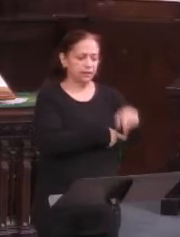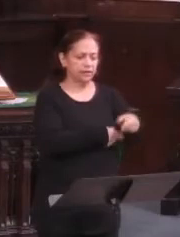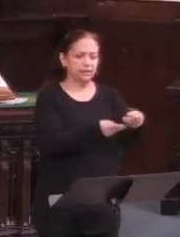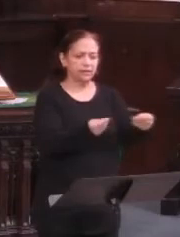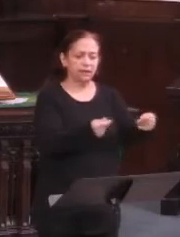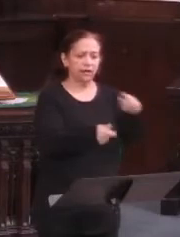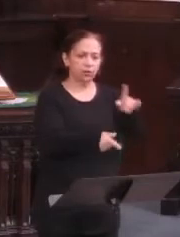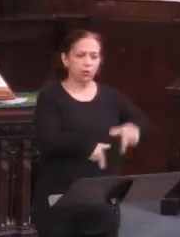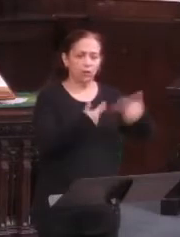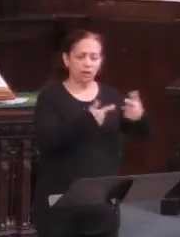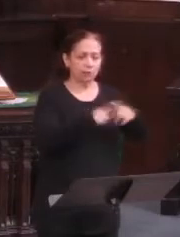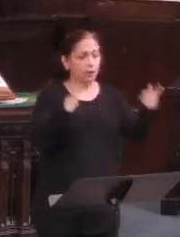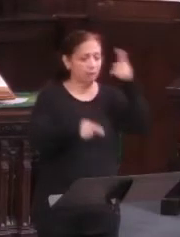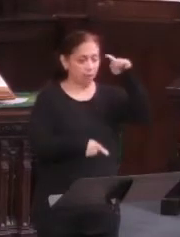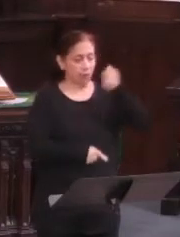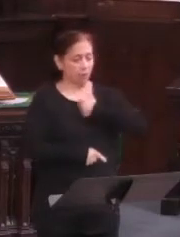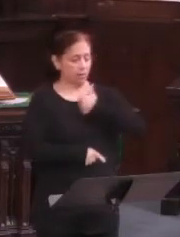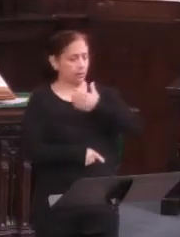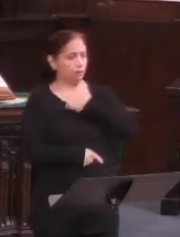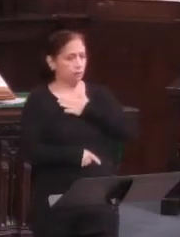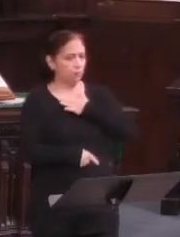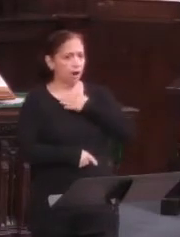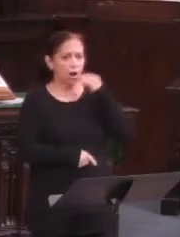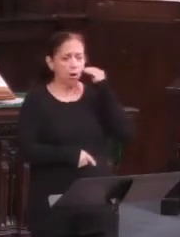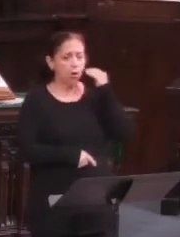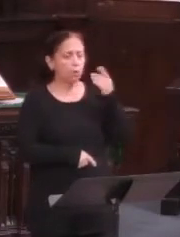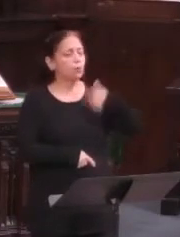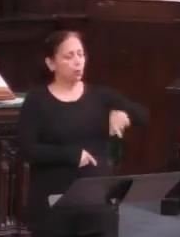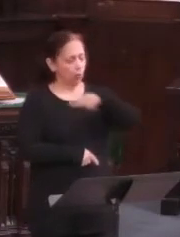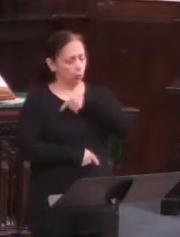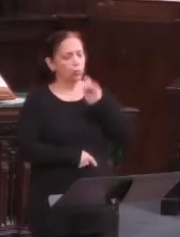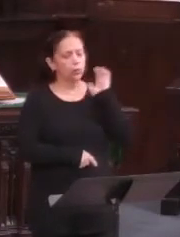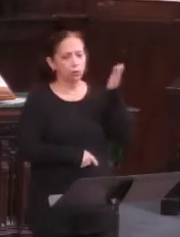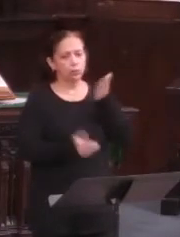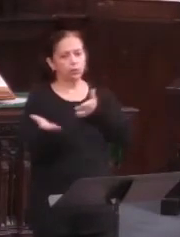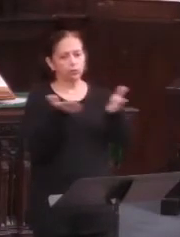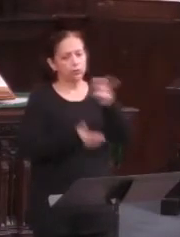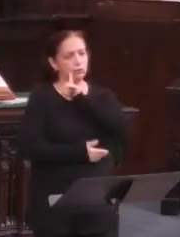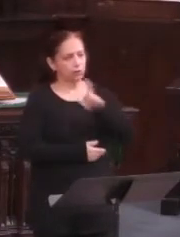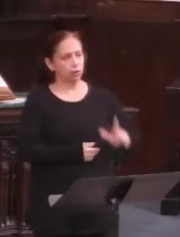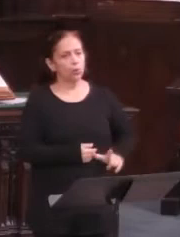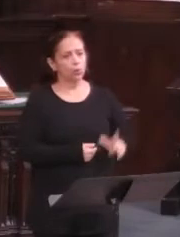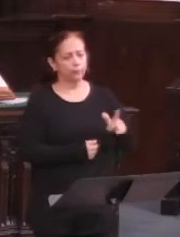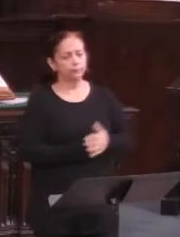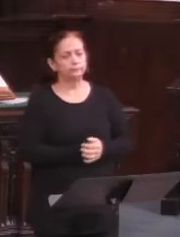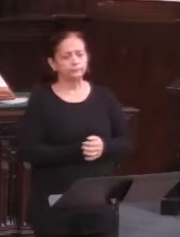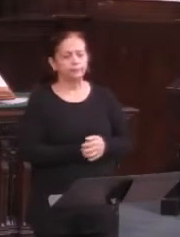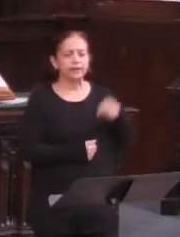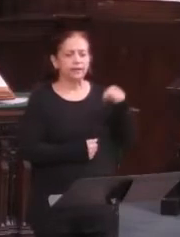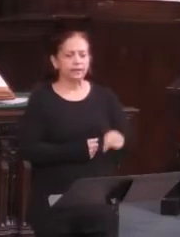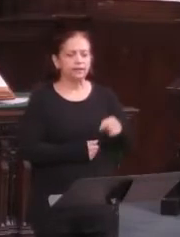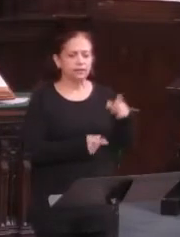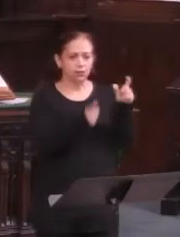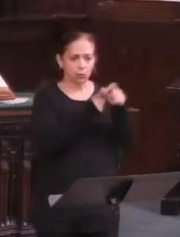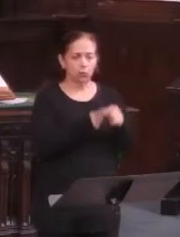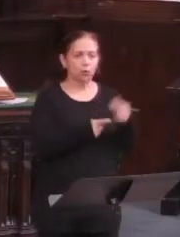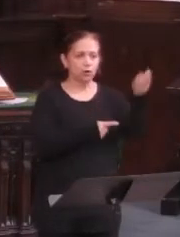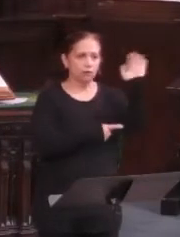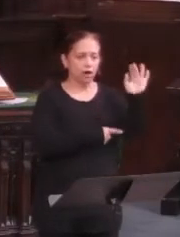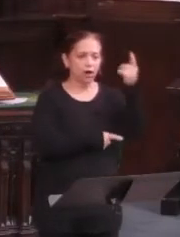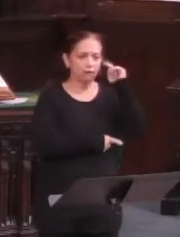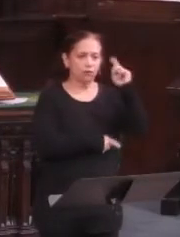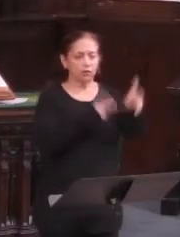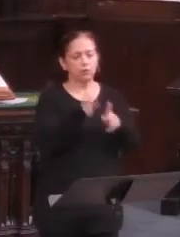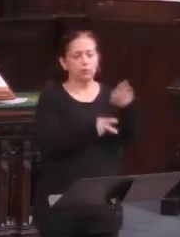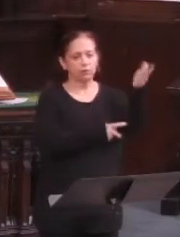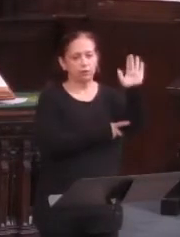But as for me and my household, we will serve the Lord." This is the word of God for the people of